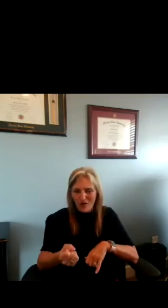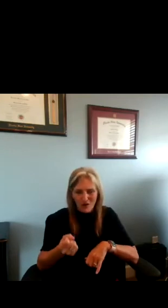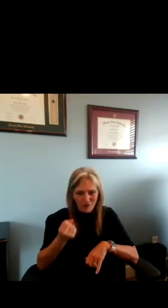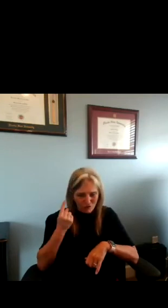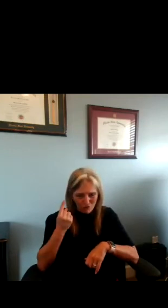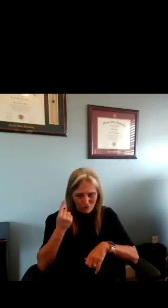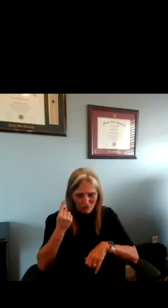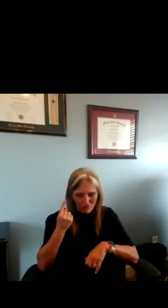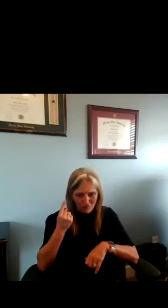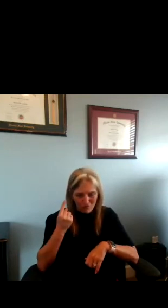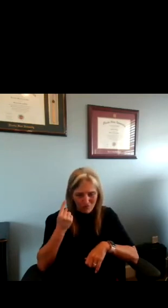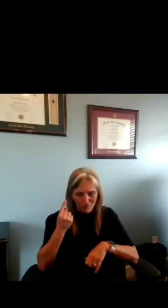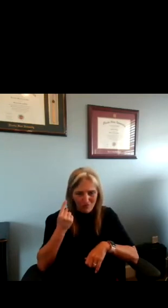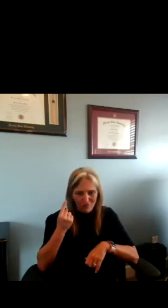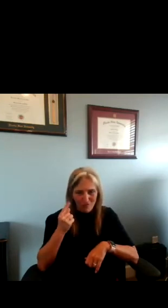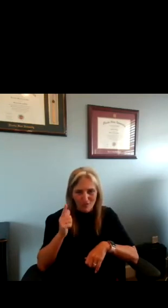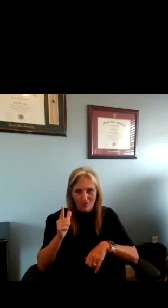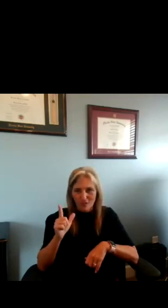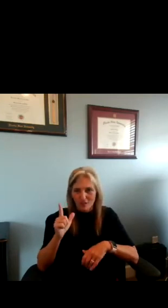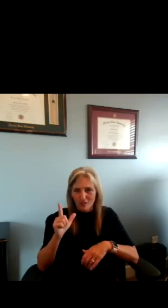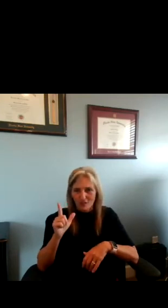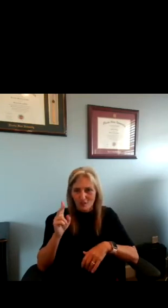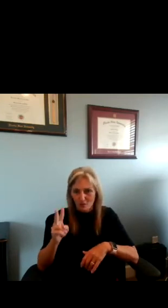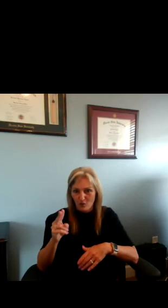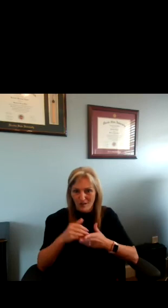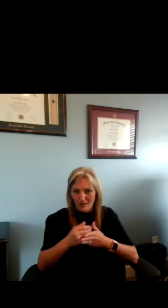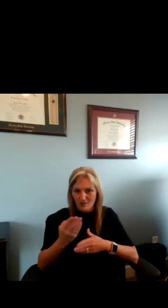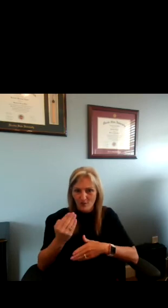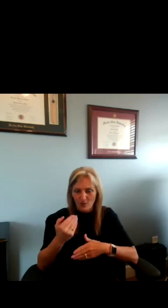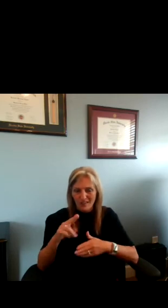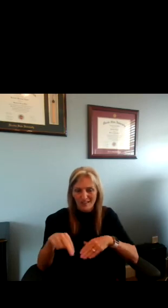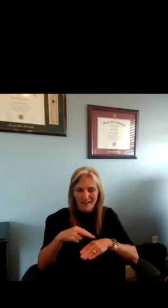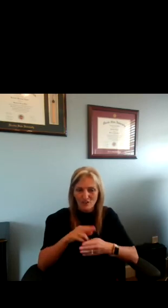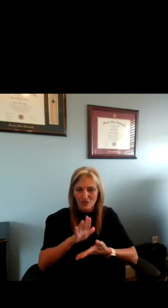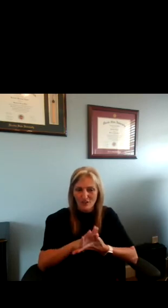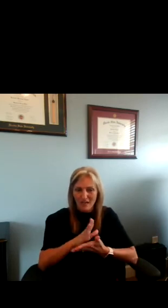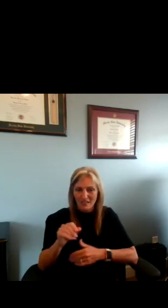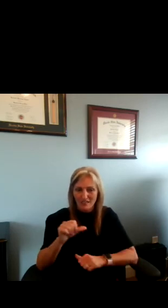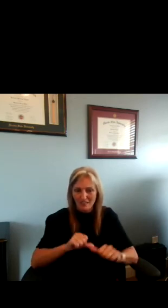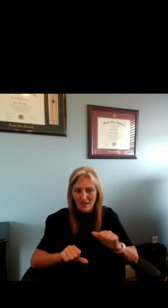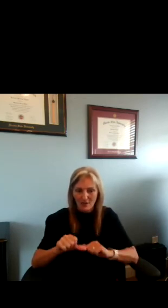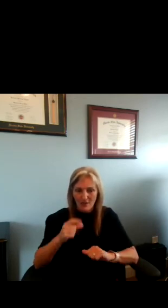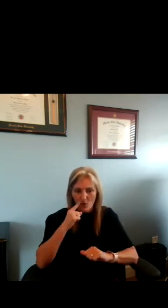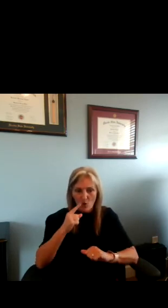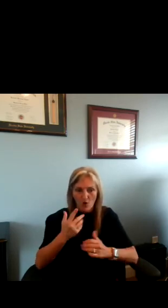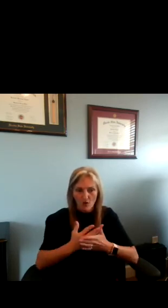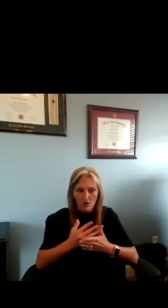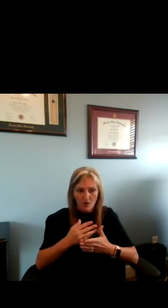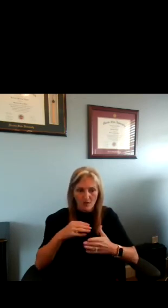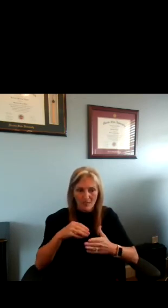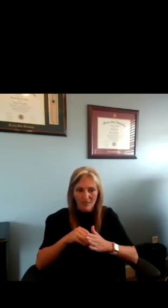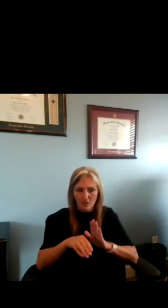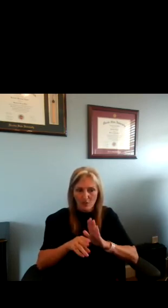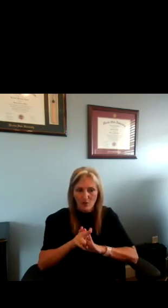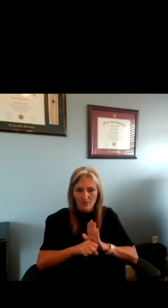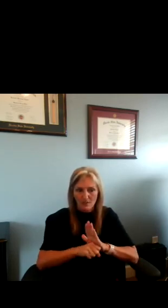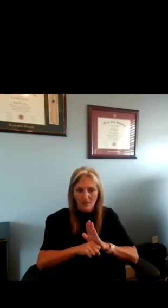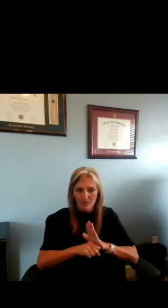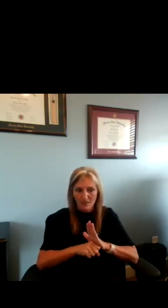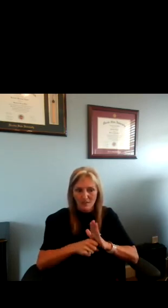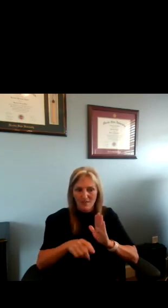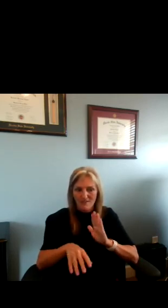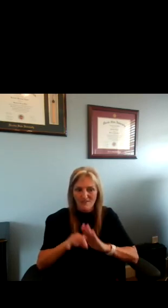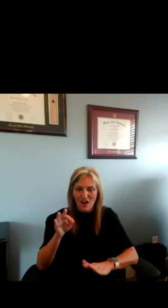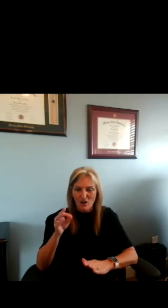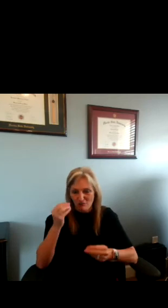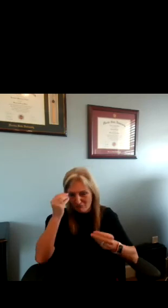policy world. A 2014 National Academy of Sciences report on incarceration in the United States indicated that existing data don't